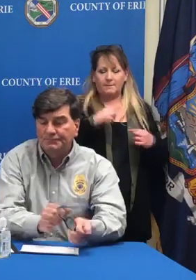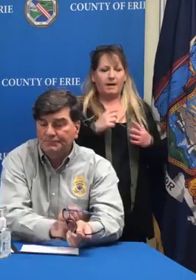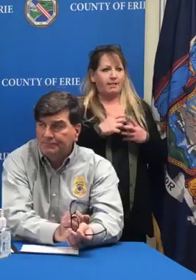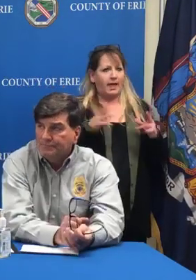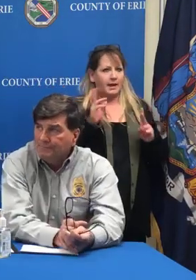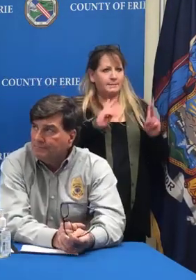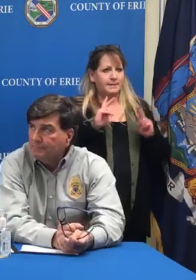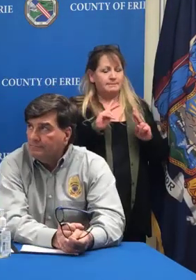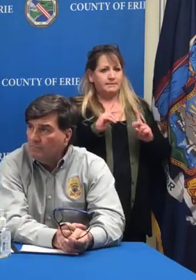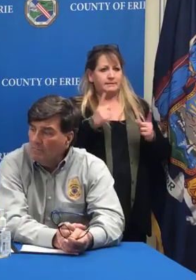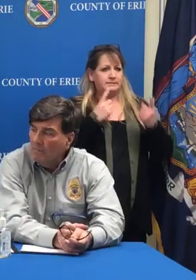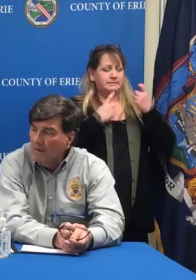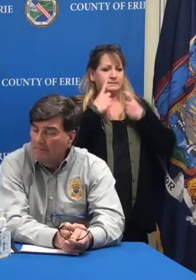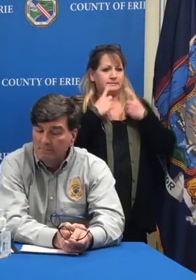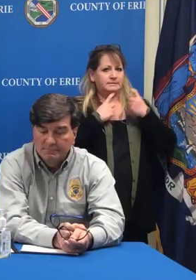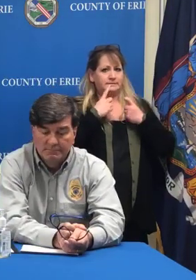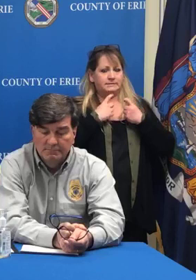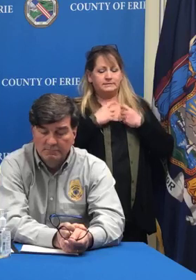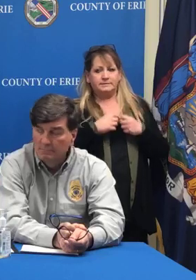asking questions. Oops.